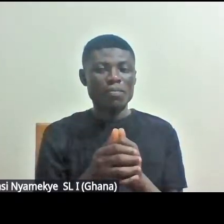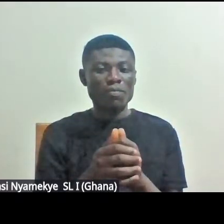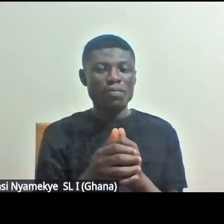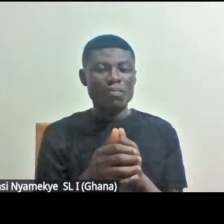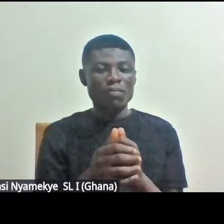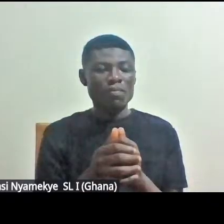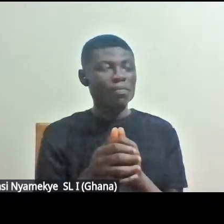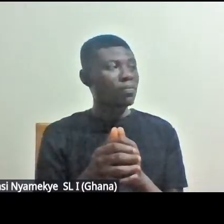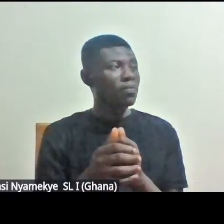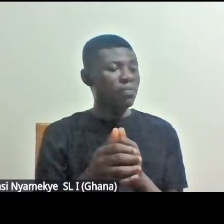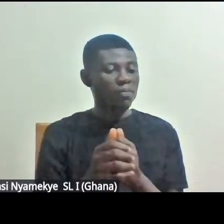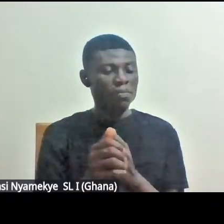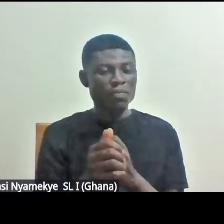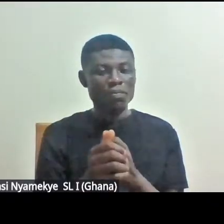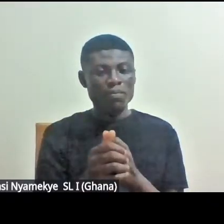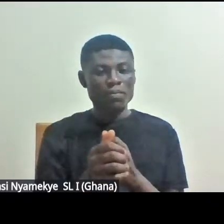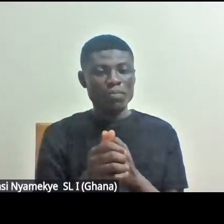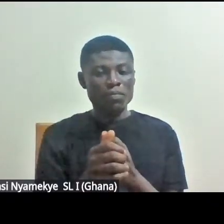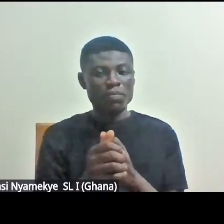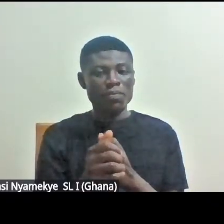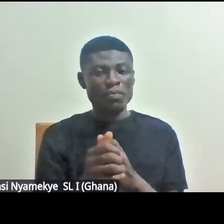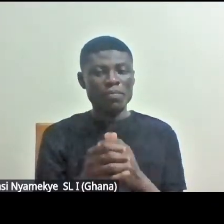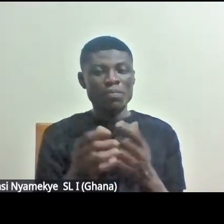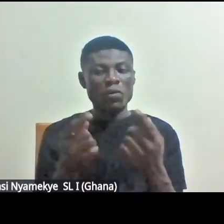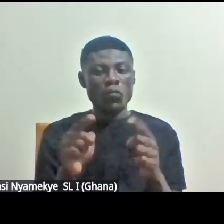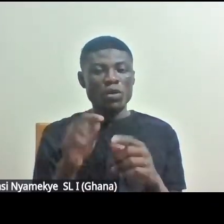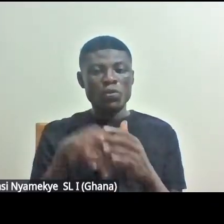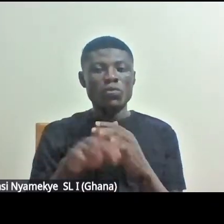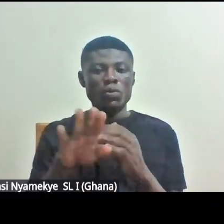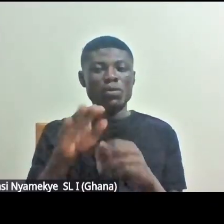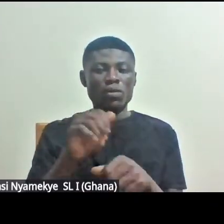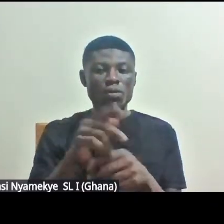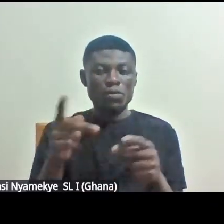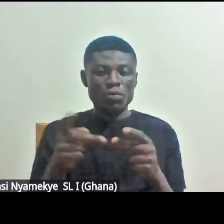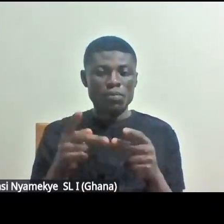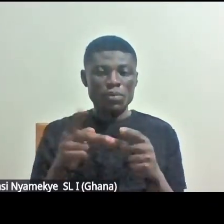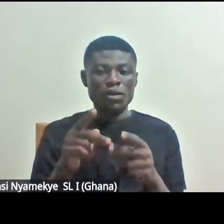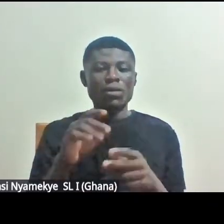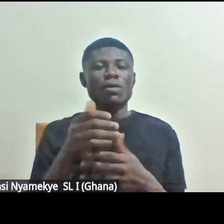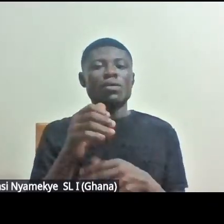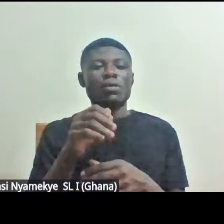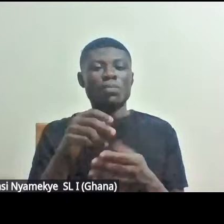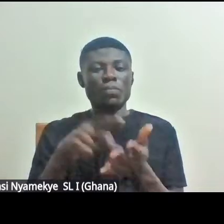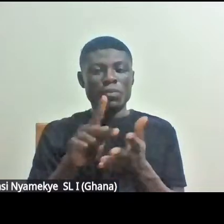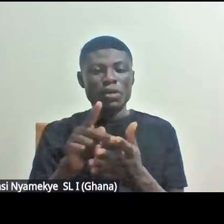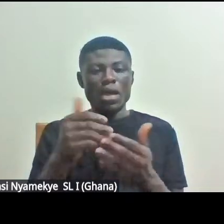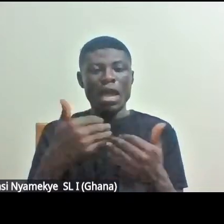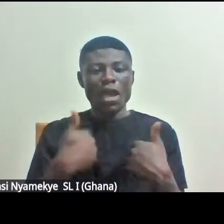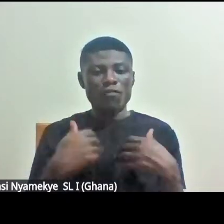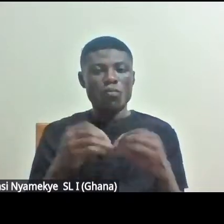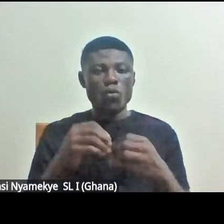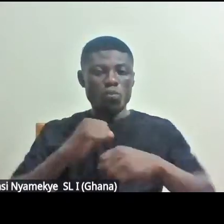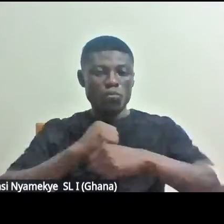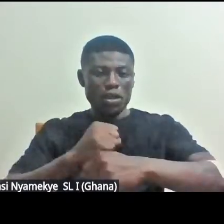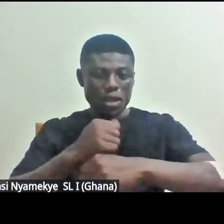when you are in an enterprise context, you have more protections.